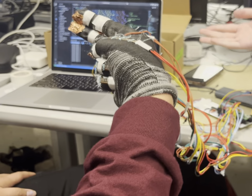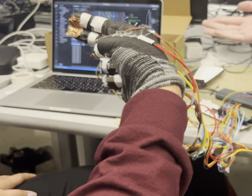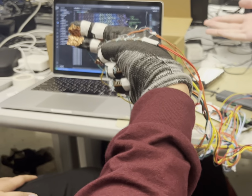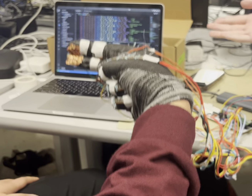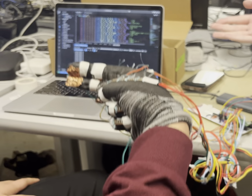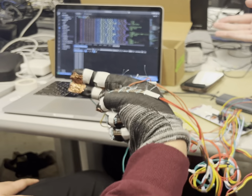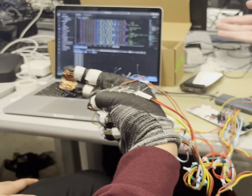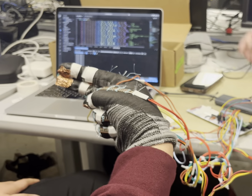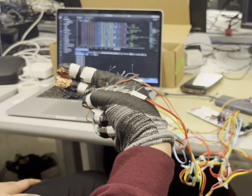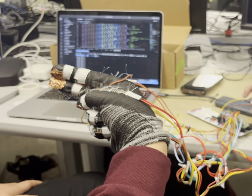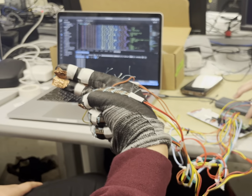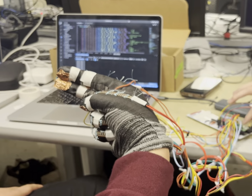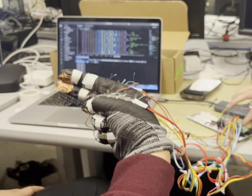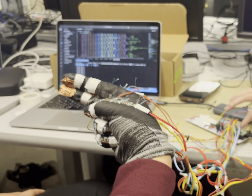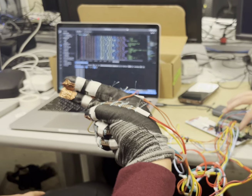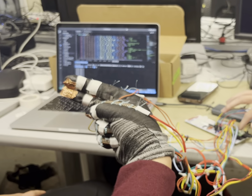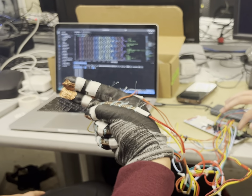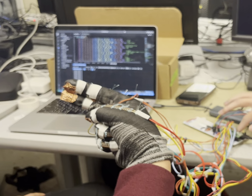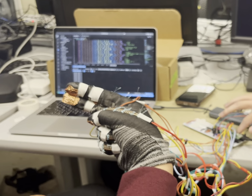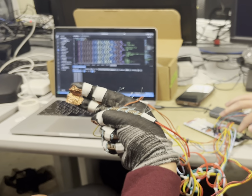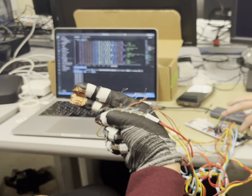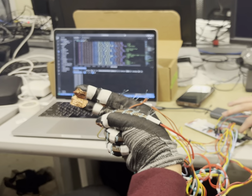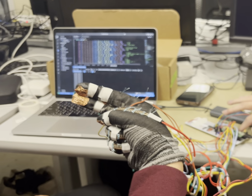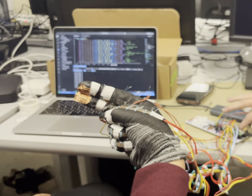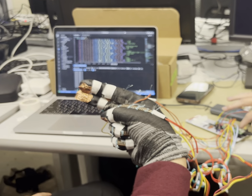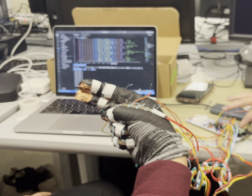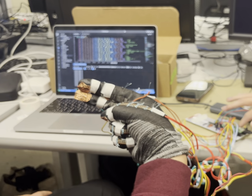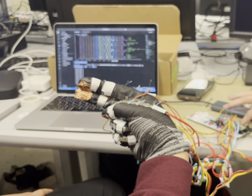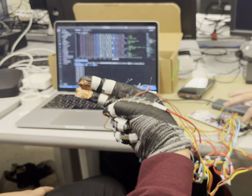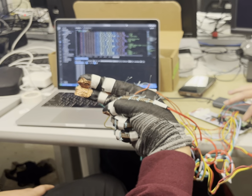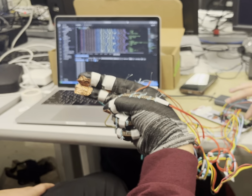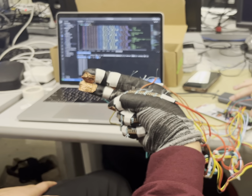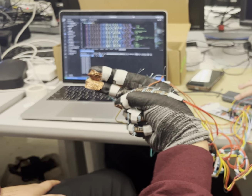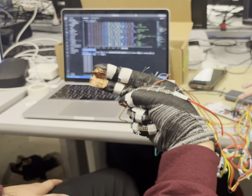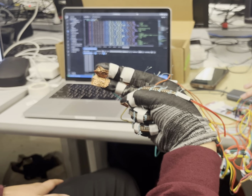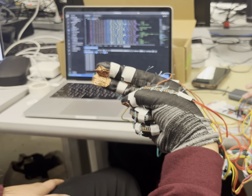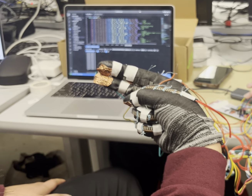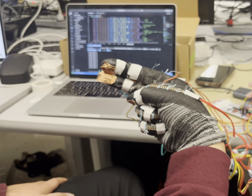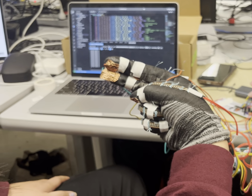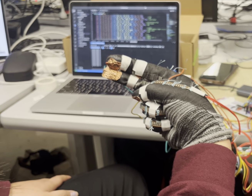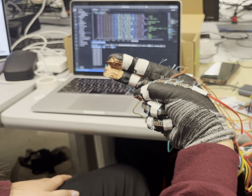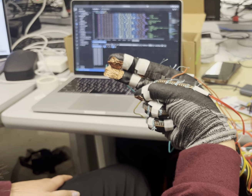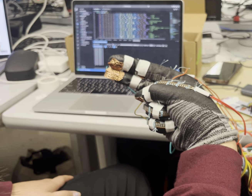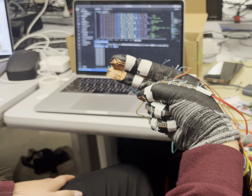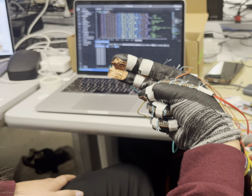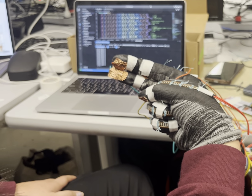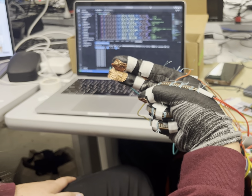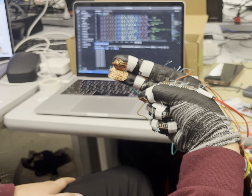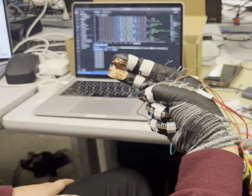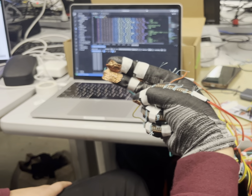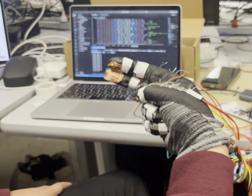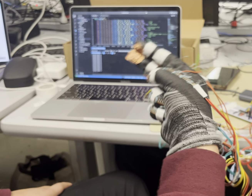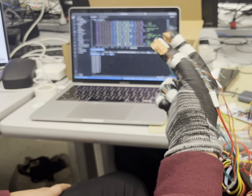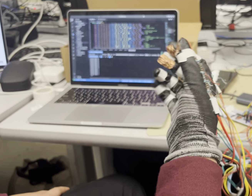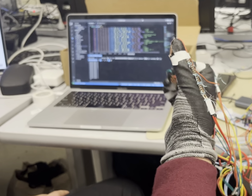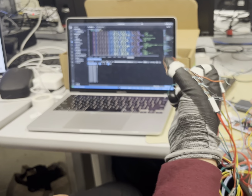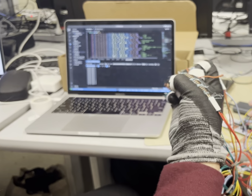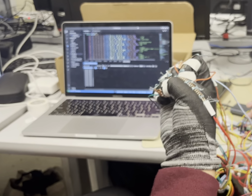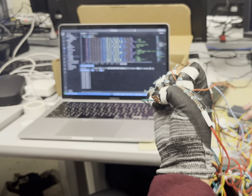monitor detection. So we kind of like, for example, do the hello words. So this is H And then E.